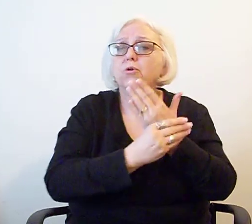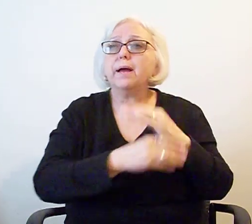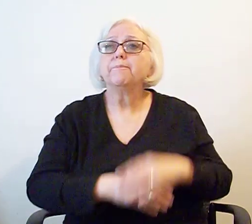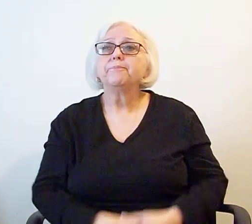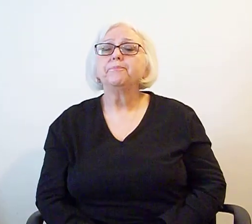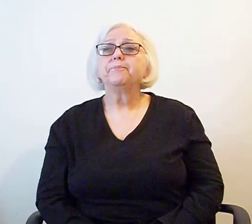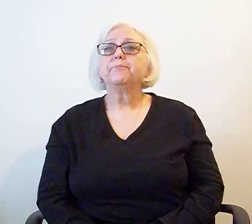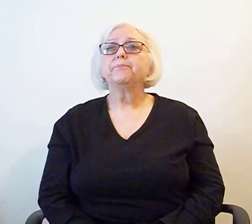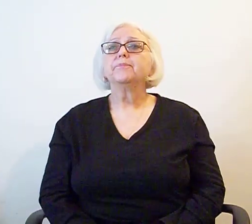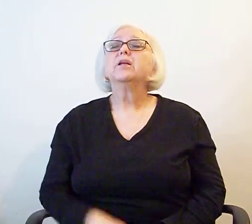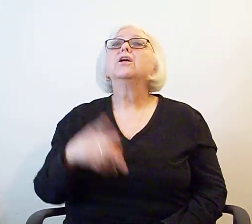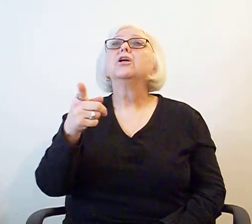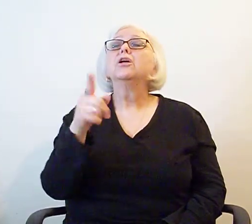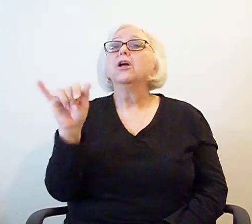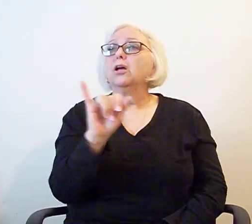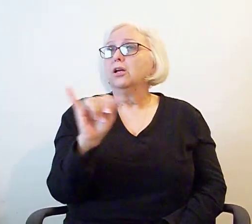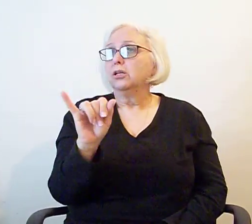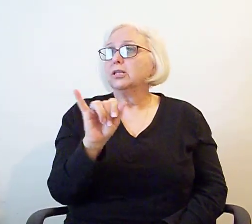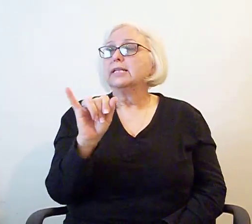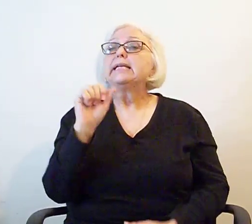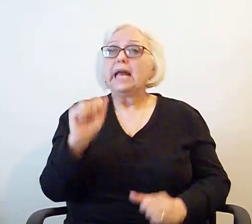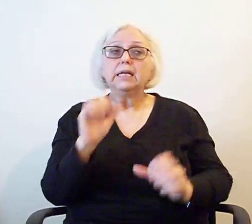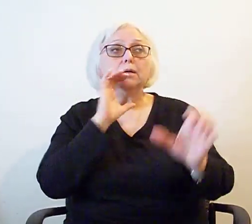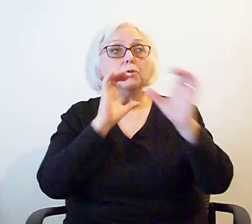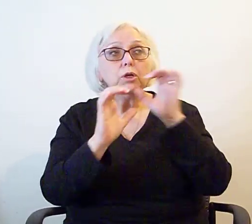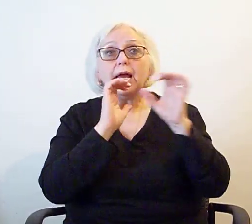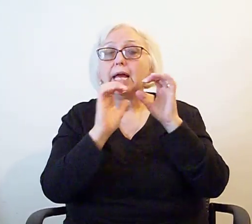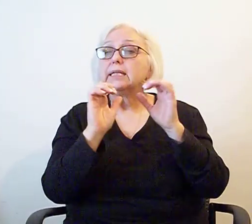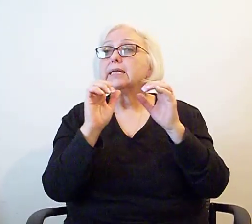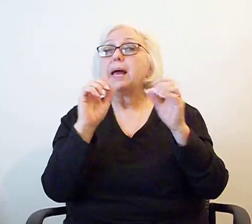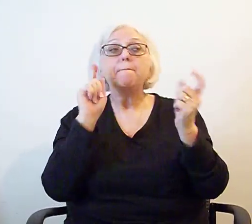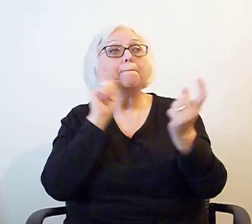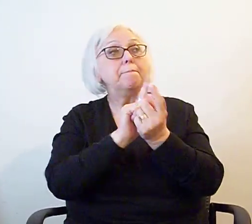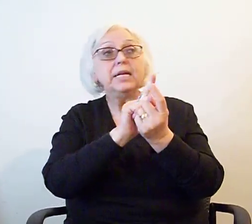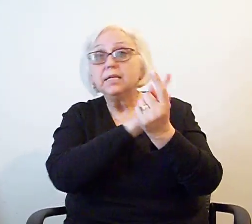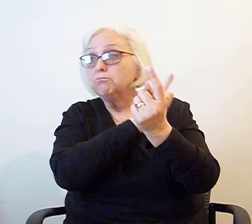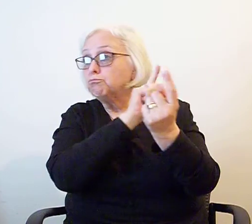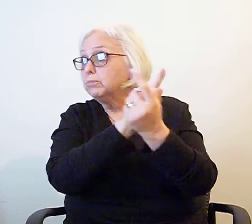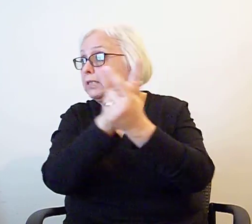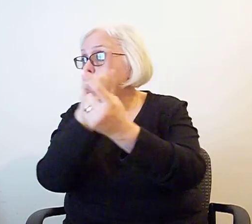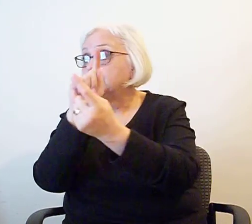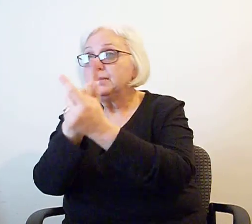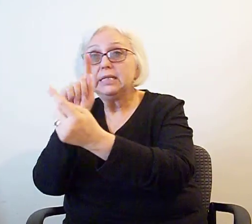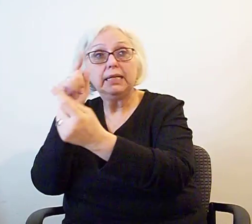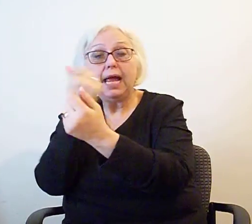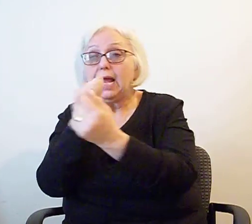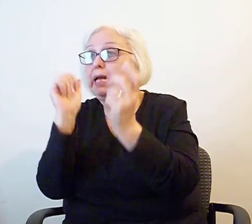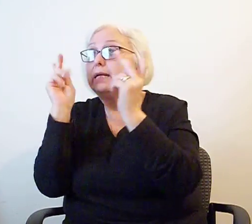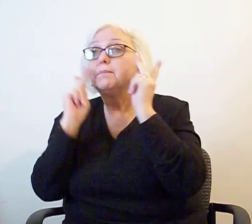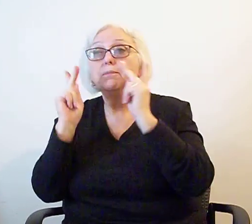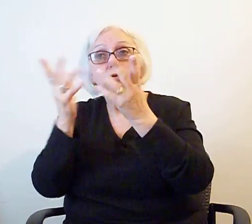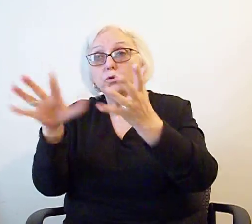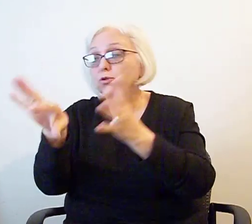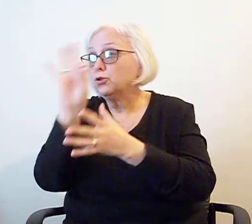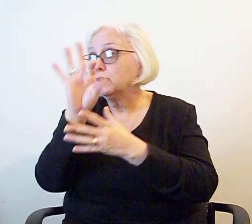You also can communicate and meet with anyone you choose. You can open your own mail,